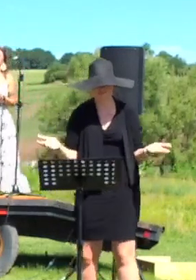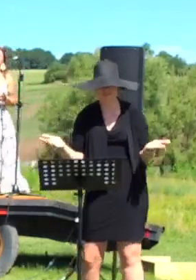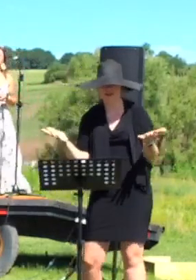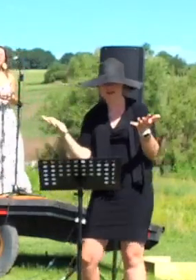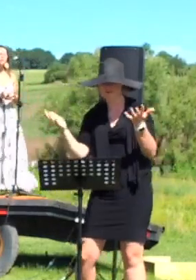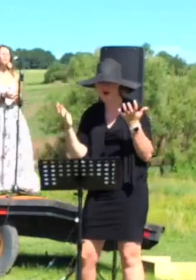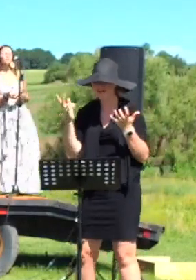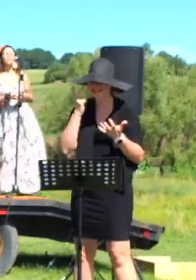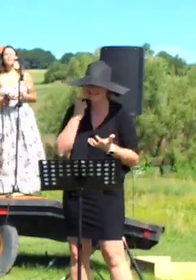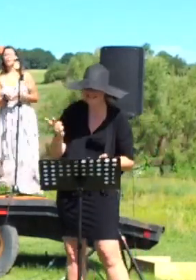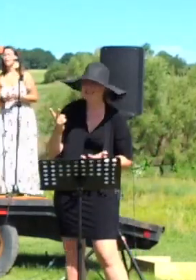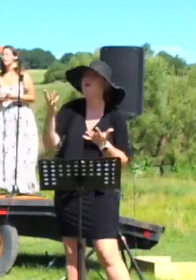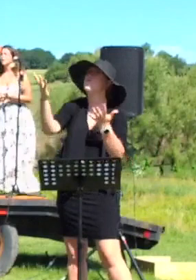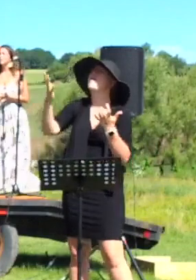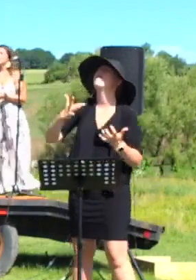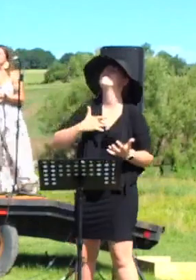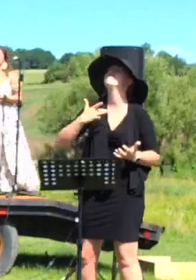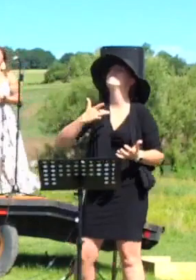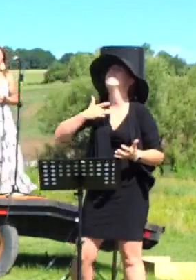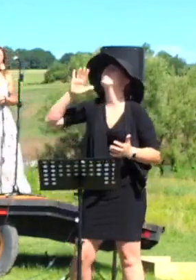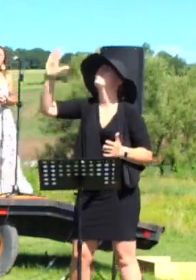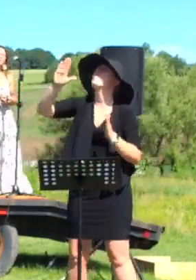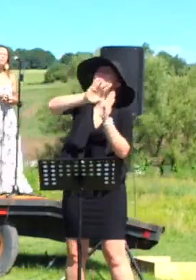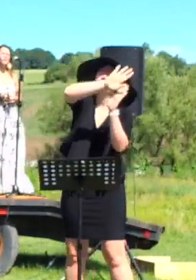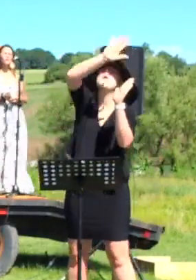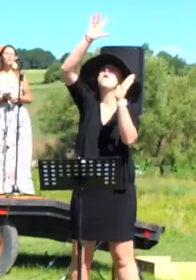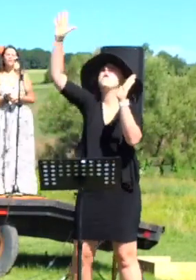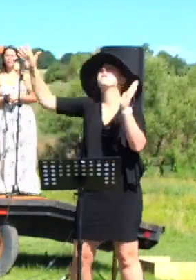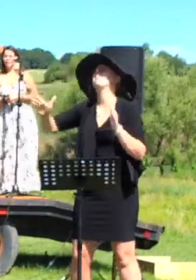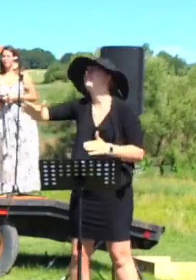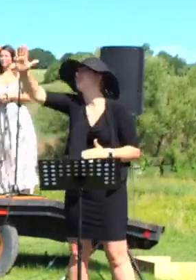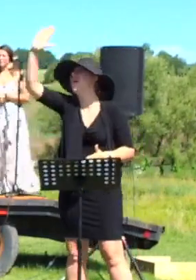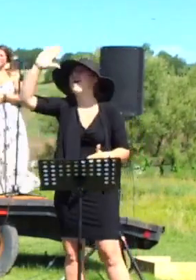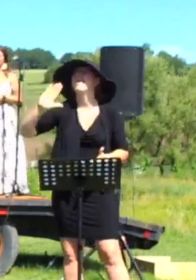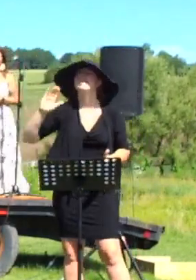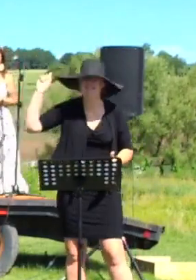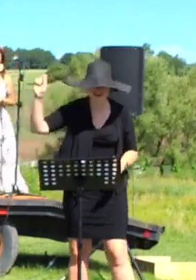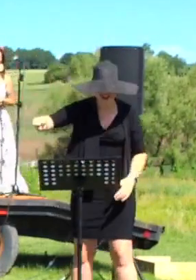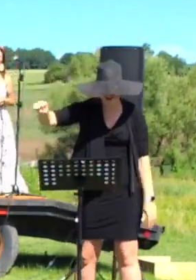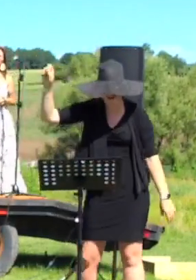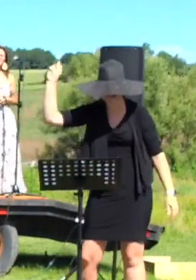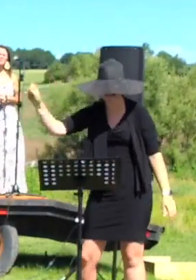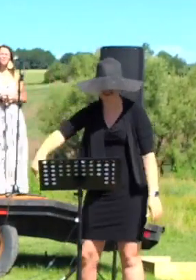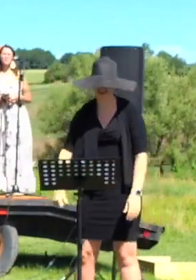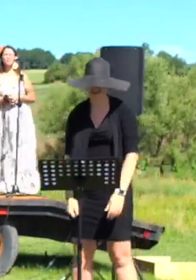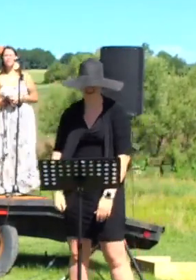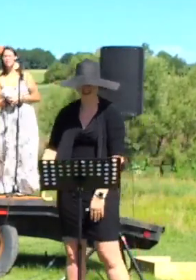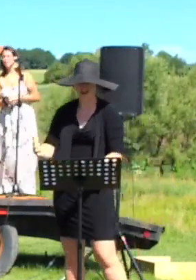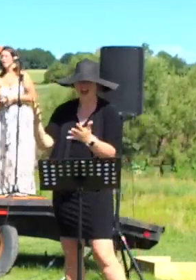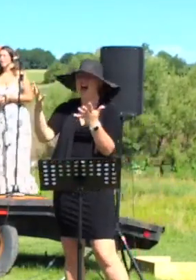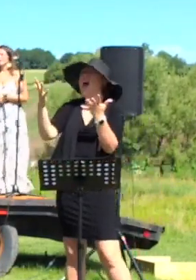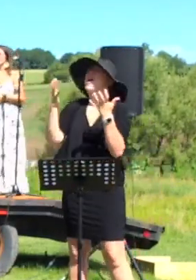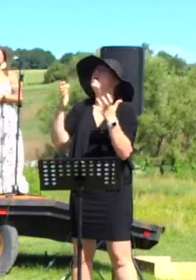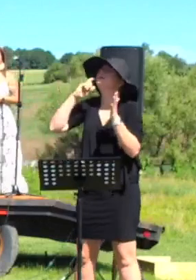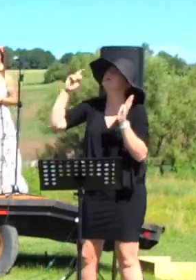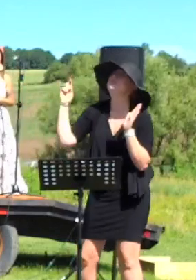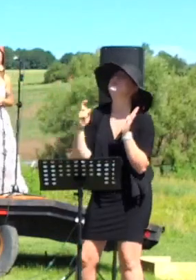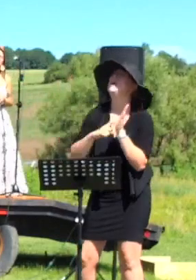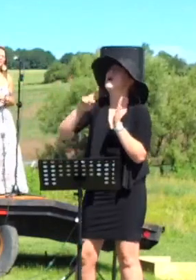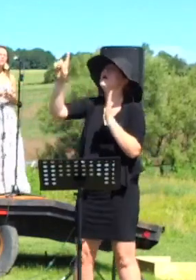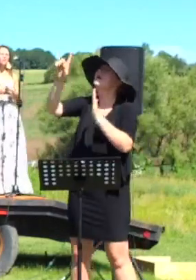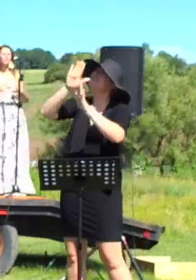Lord. Let us become more aware of your presence. Let